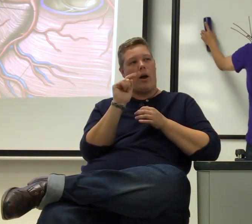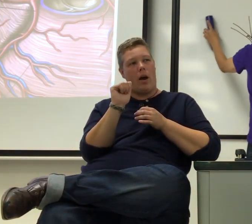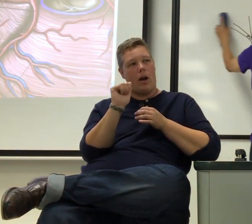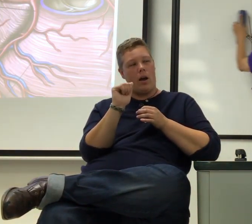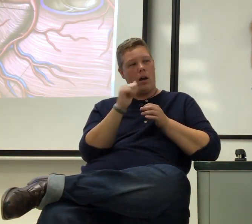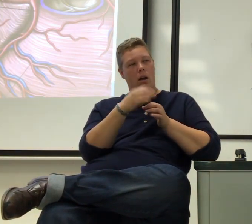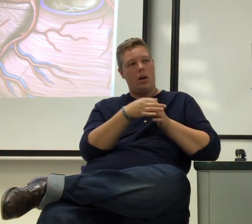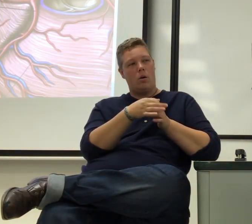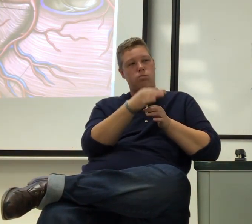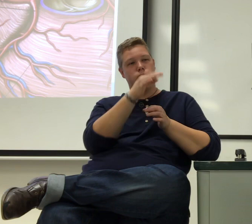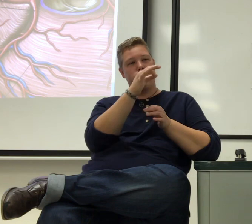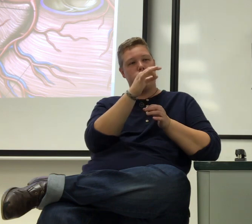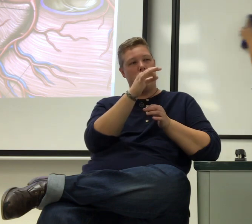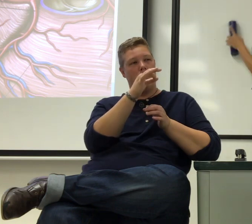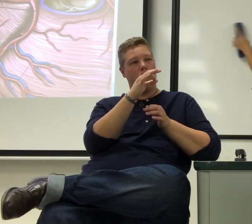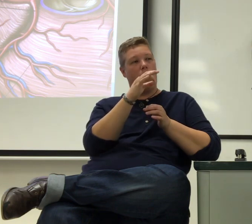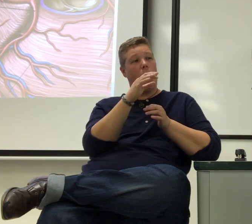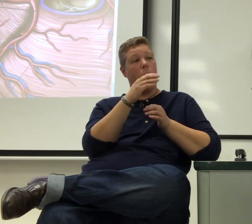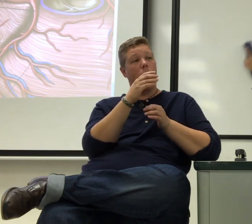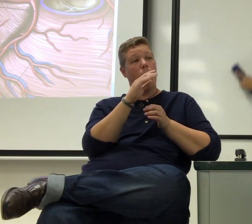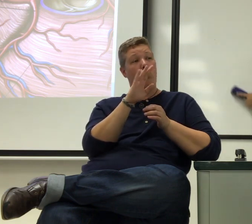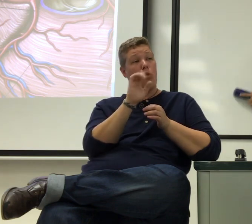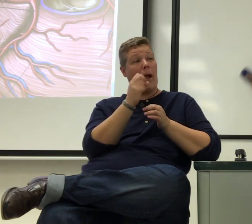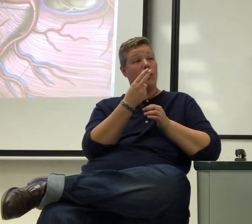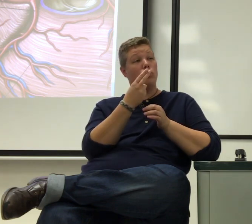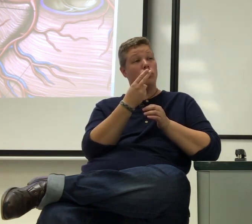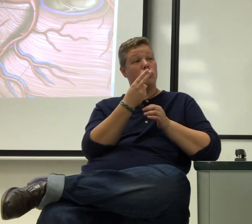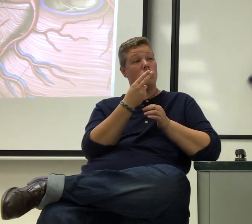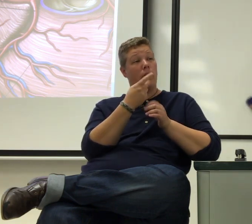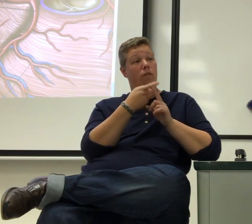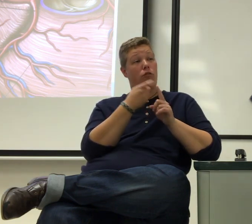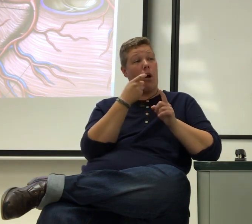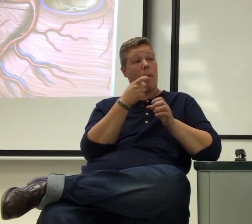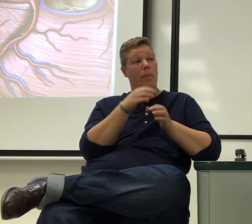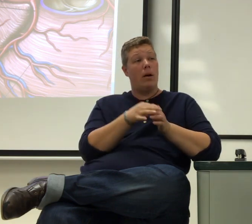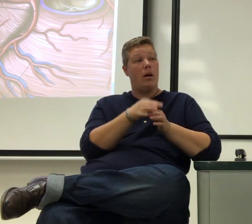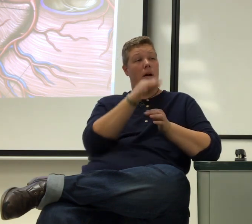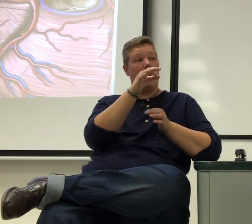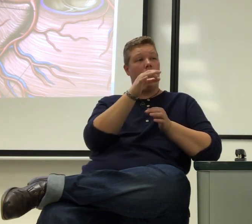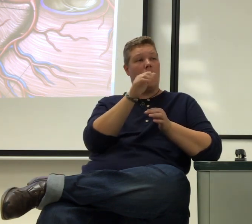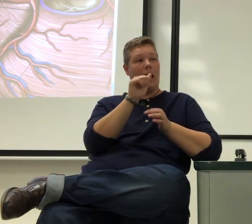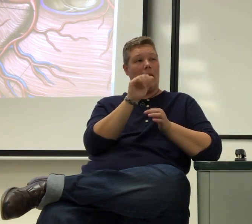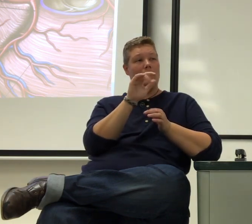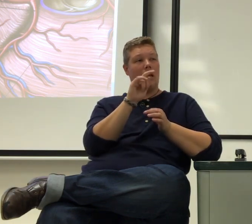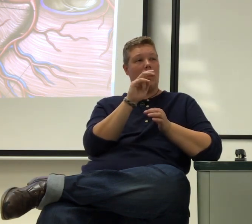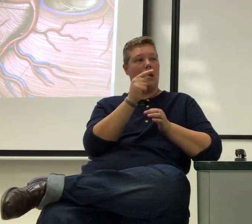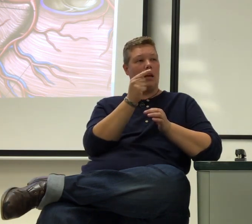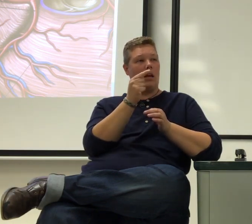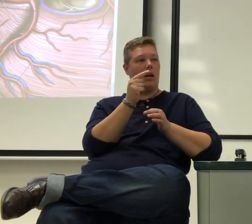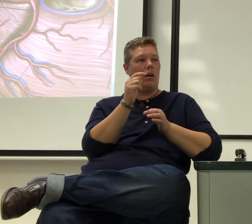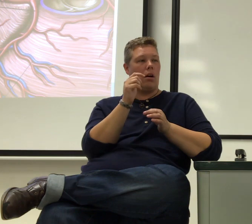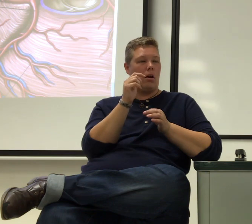The branches of the ascending aorta are right and left coronary arteries.